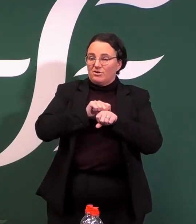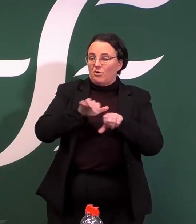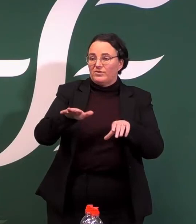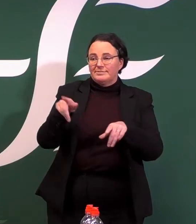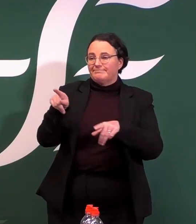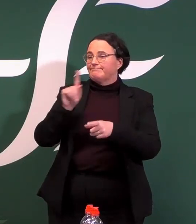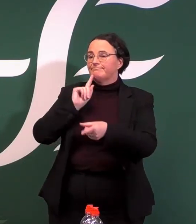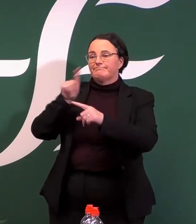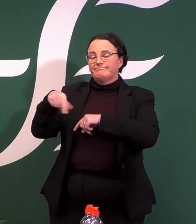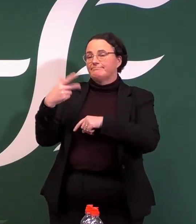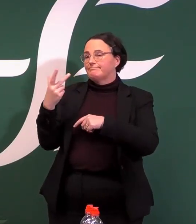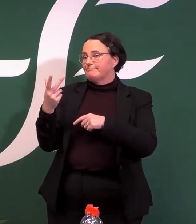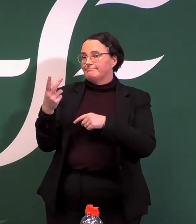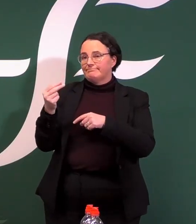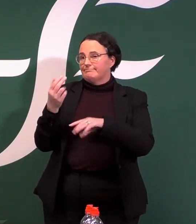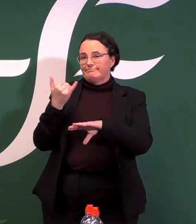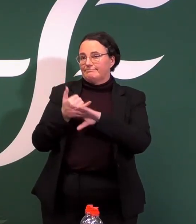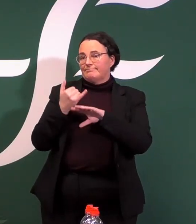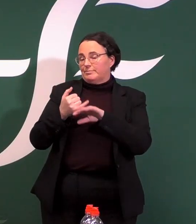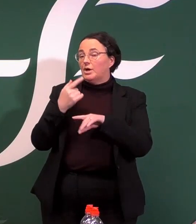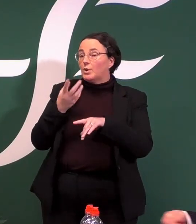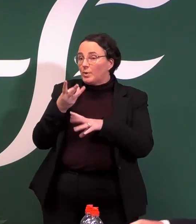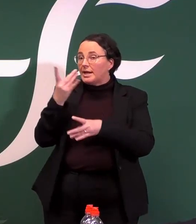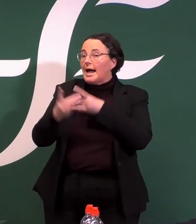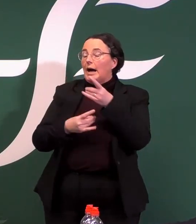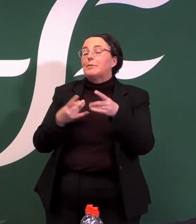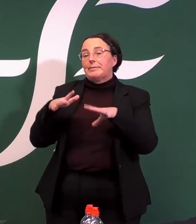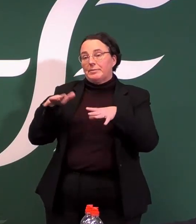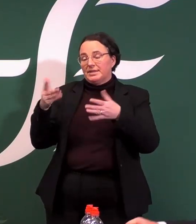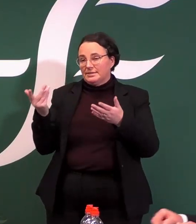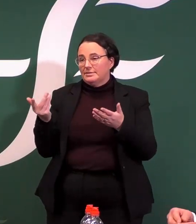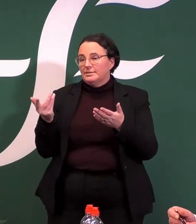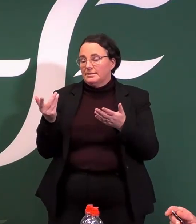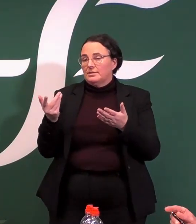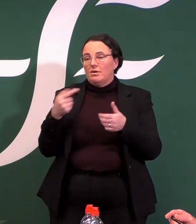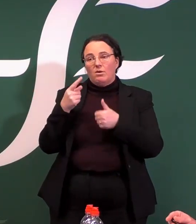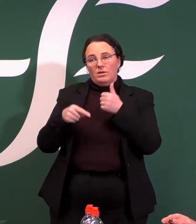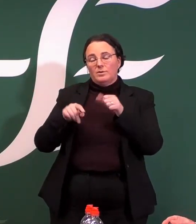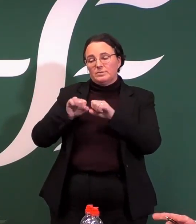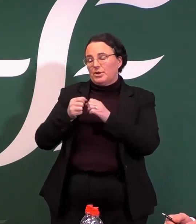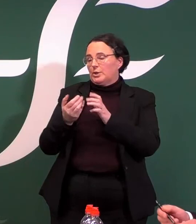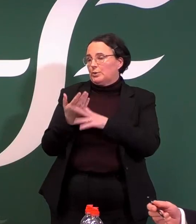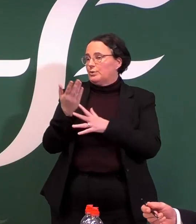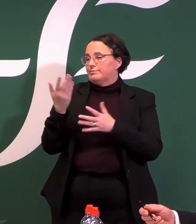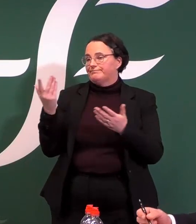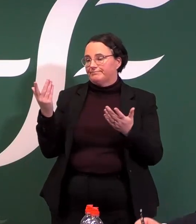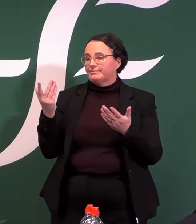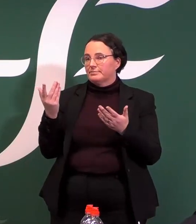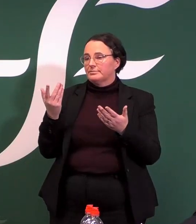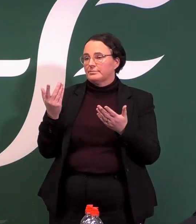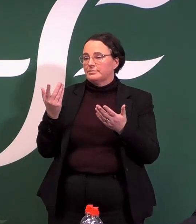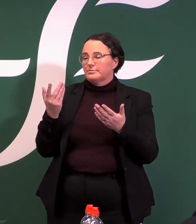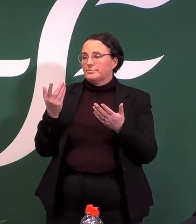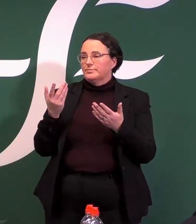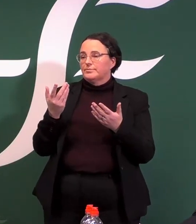Will it happen? Probably. We've known breakthrough infections have always happened. And the greater, I know I'm singing an old tune